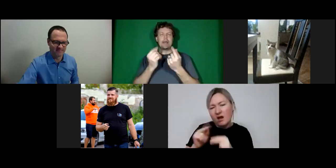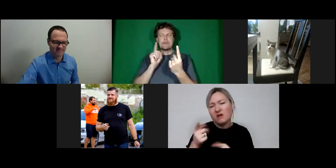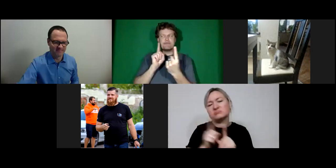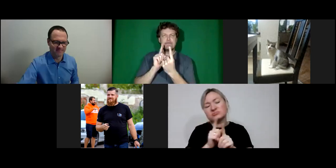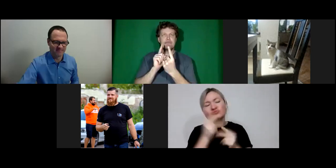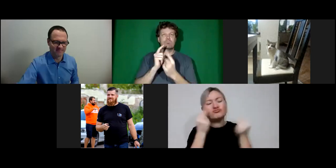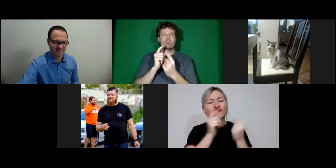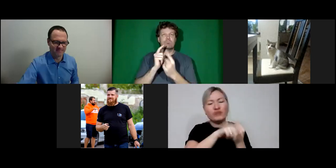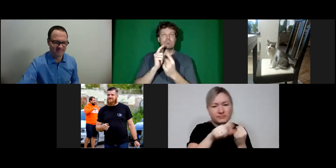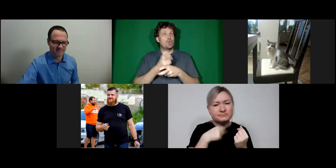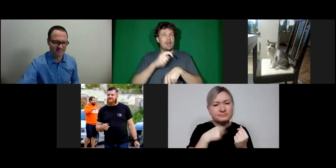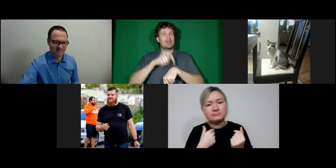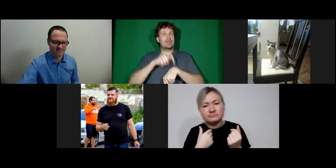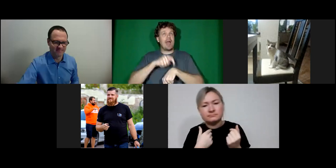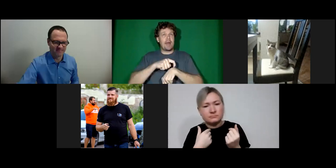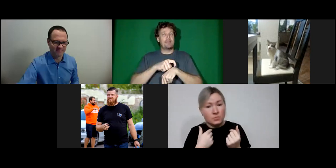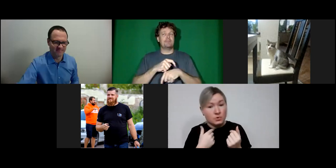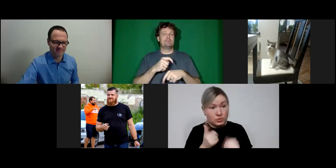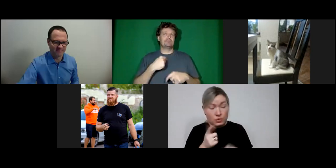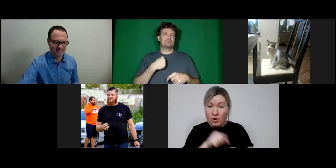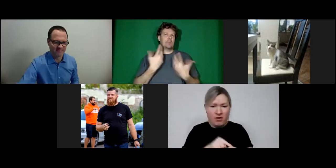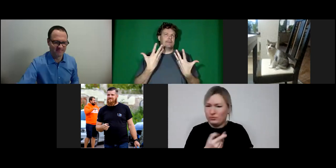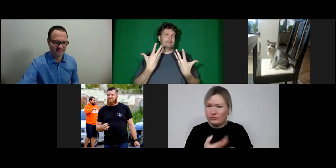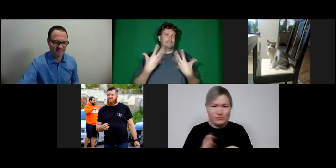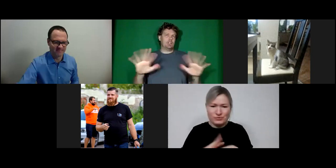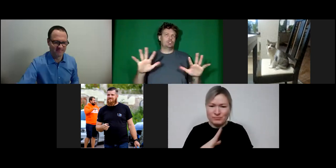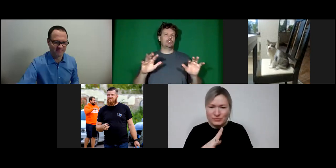one to let them know